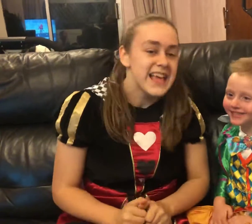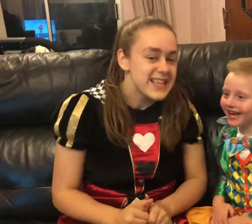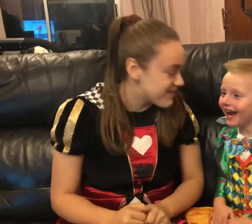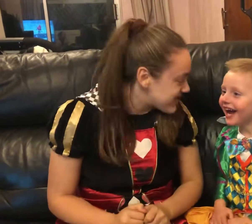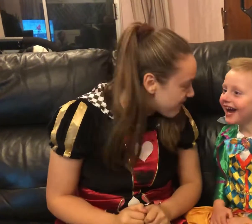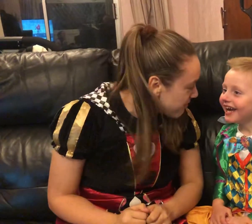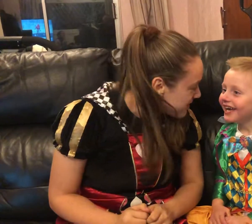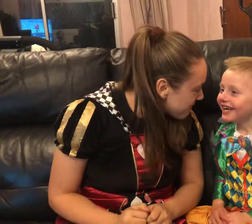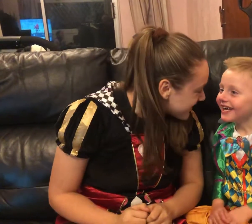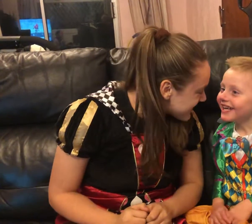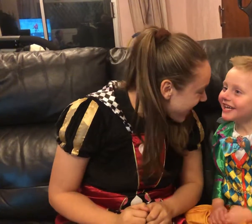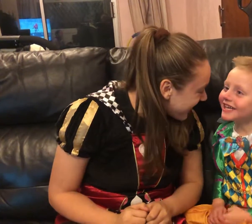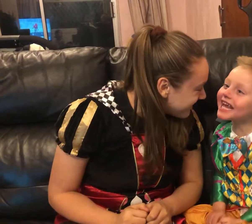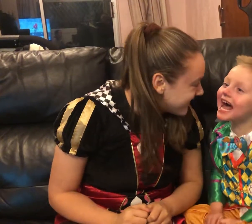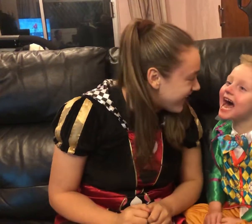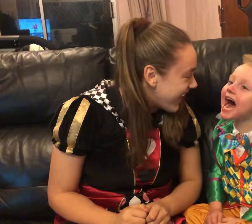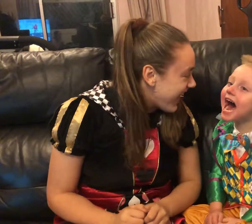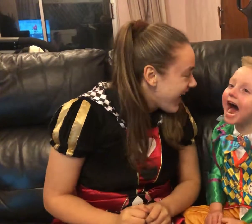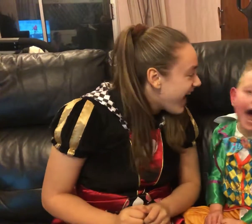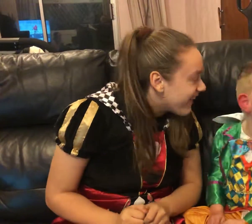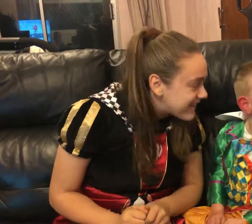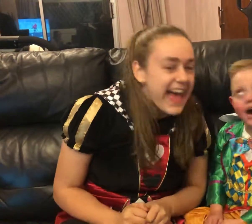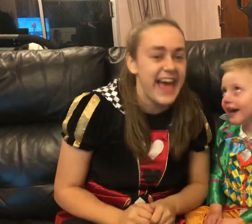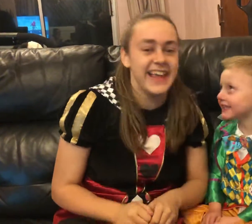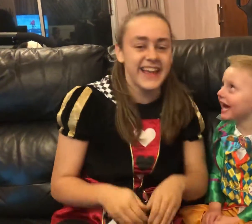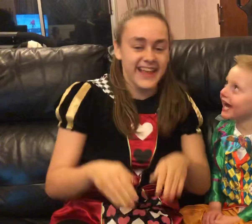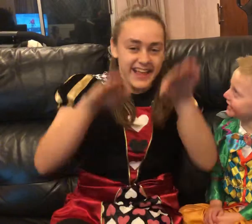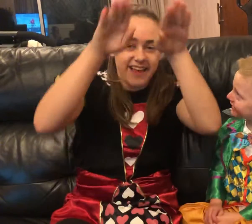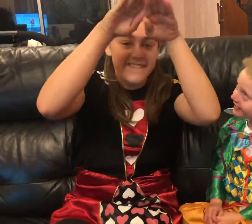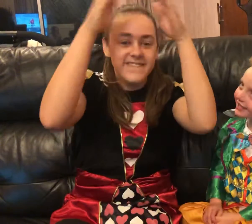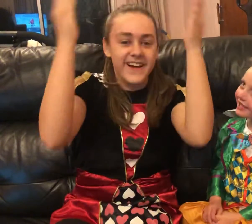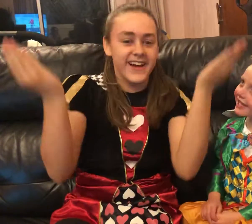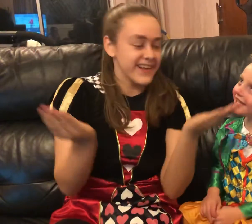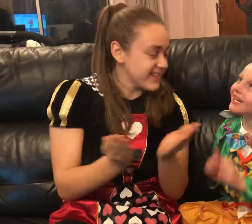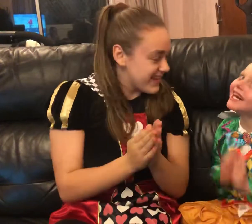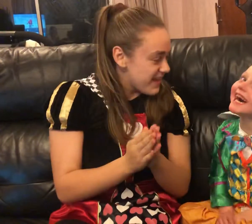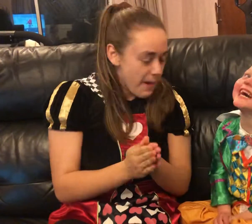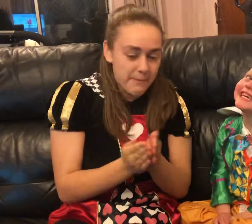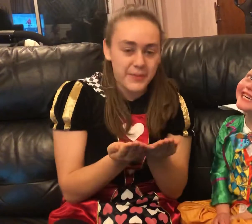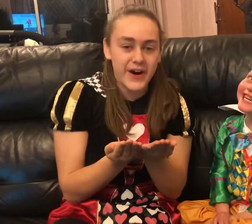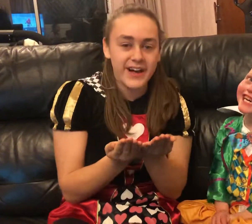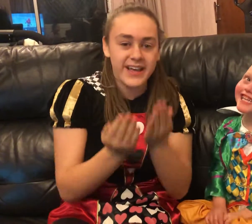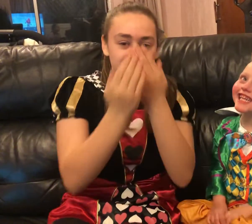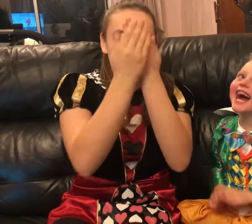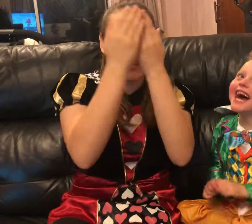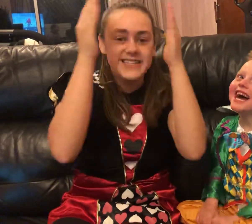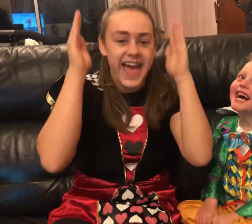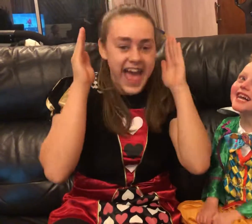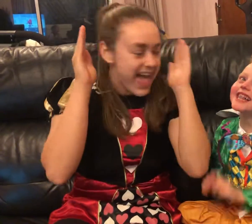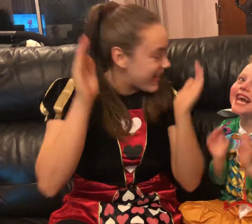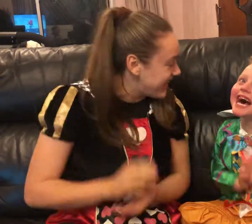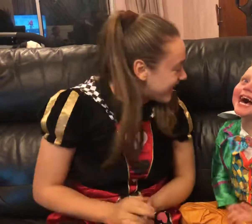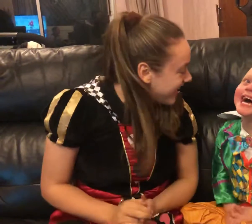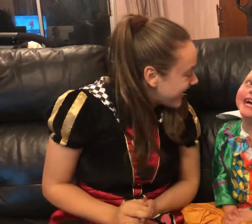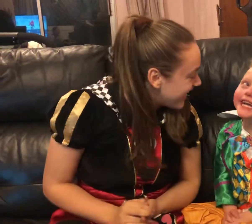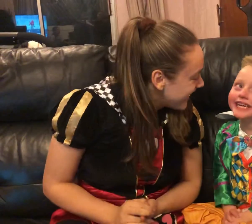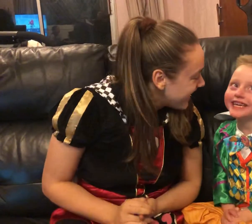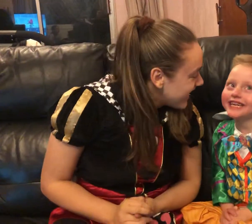Yeah. Should we show everybody one more time? Yeah. Okay. Yay. World Book Day. Yay.